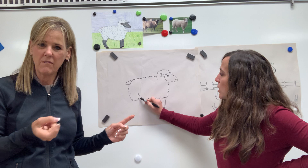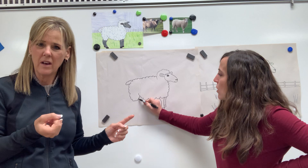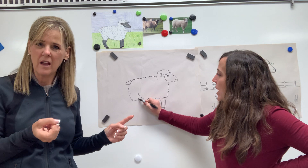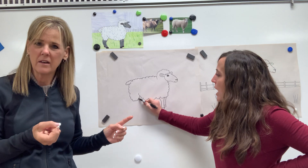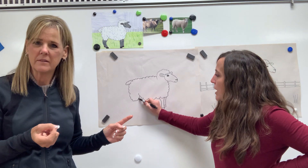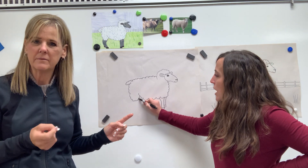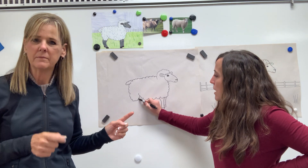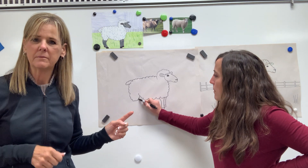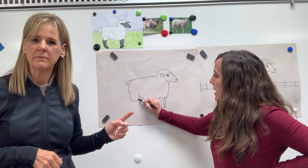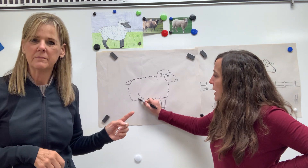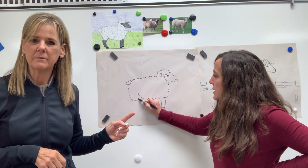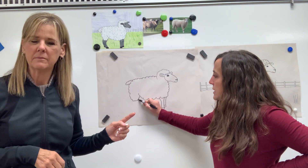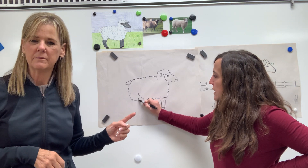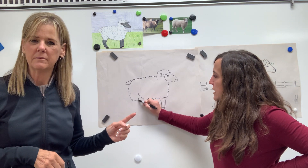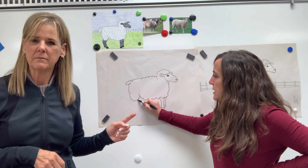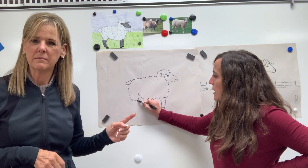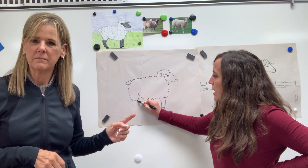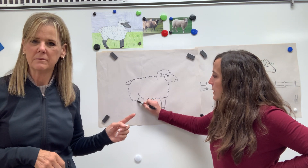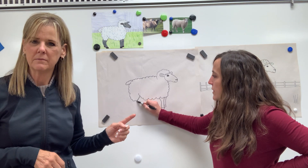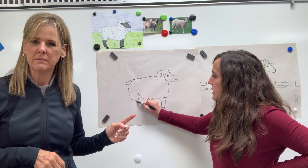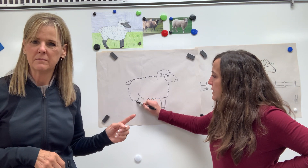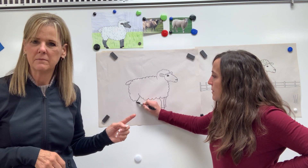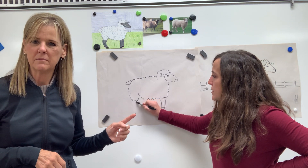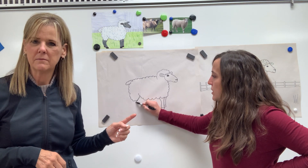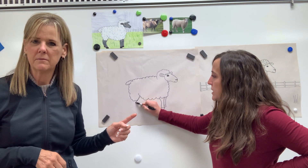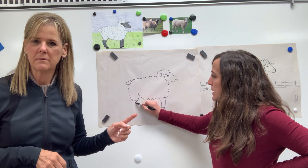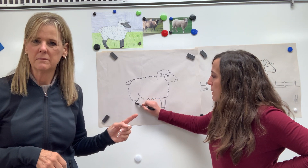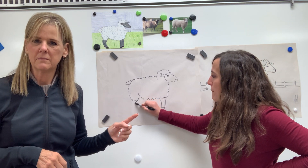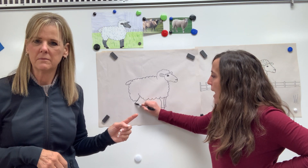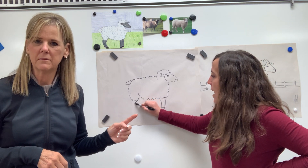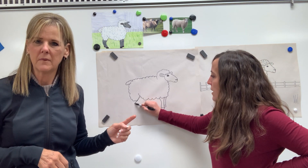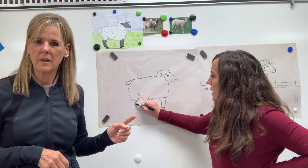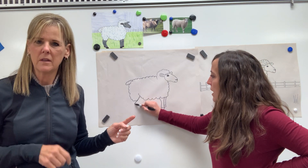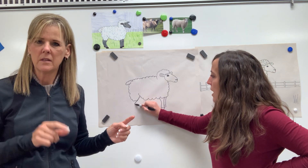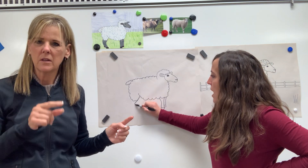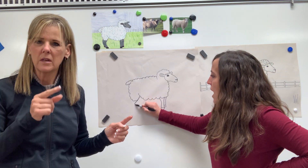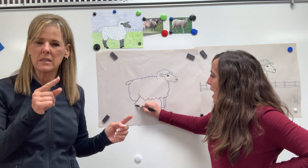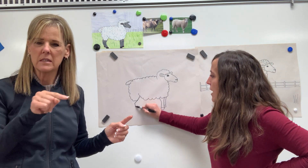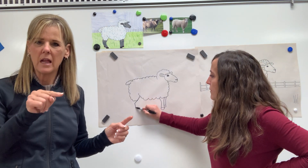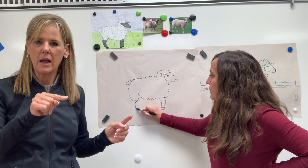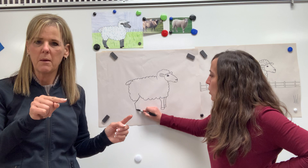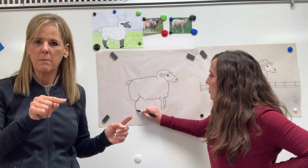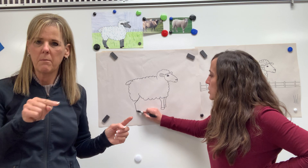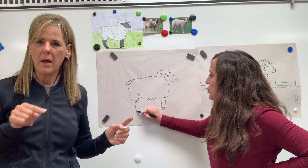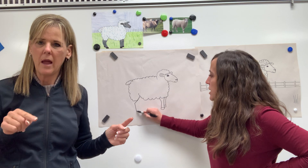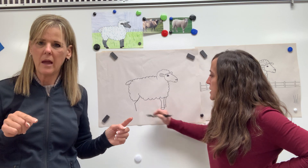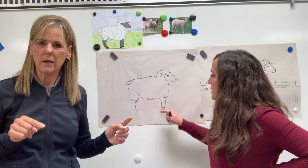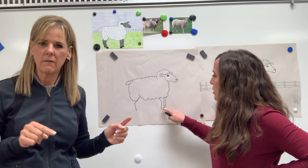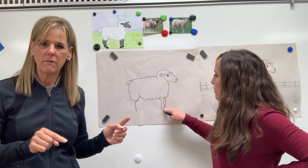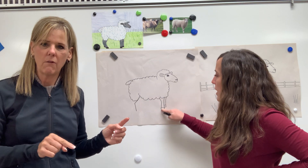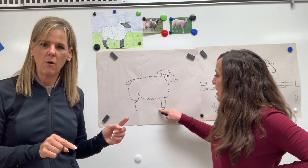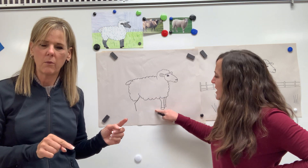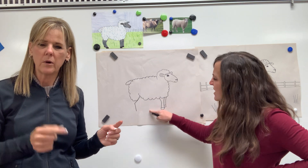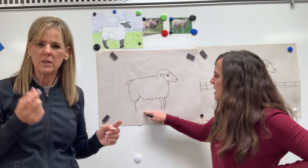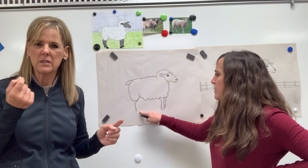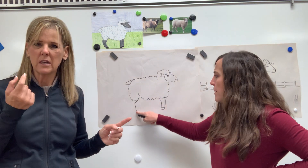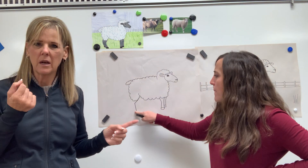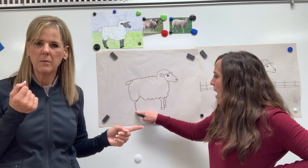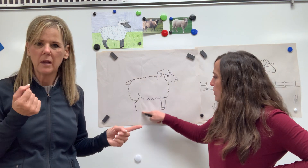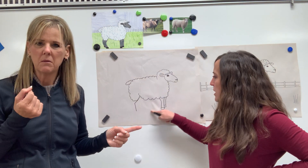go ahead and make a slanted line. This time it's gonna slant back and forward just a little bit. And it's gonna be about